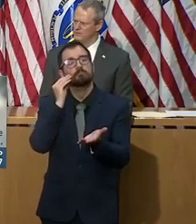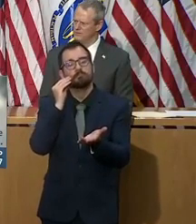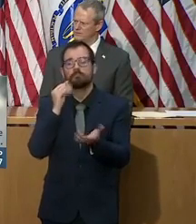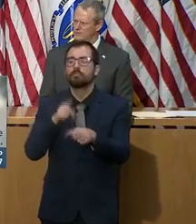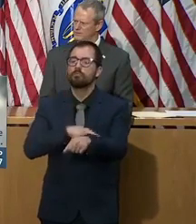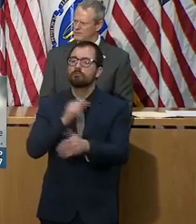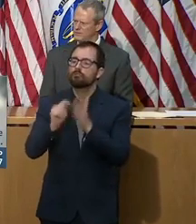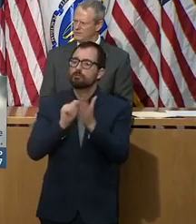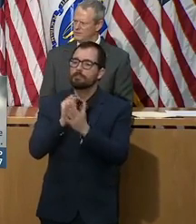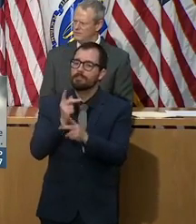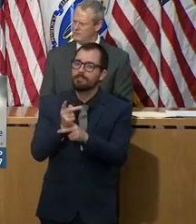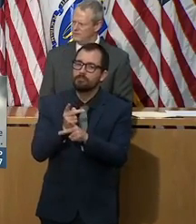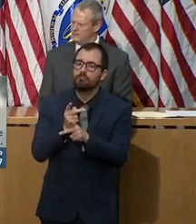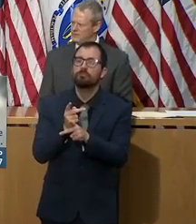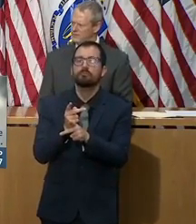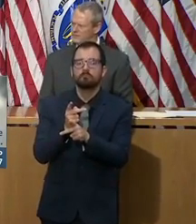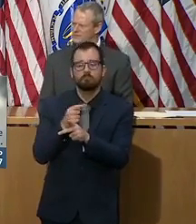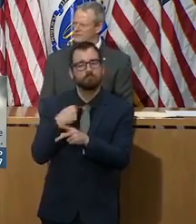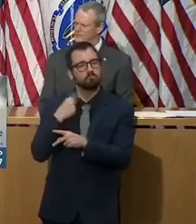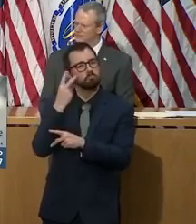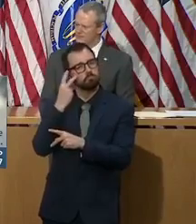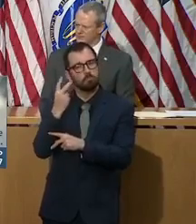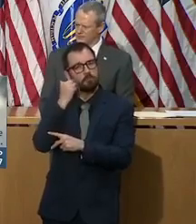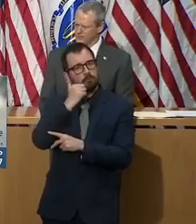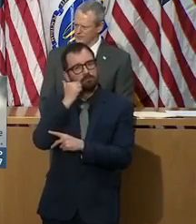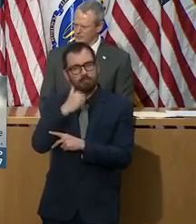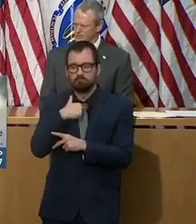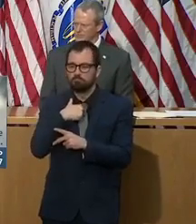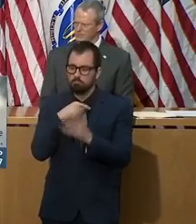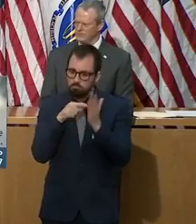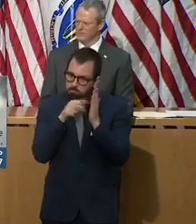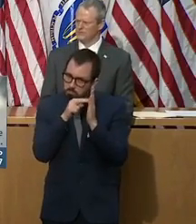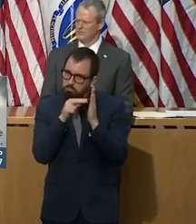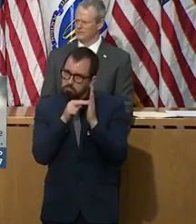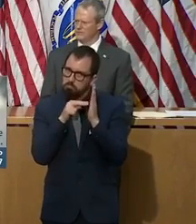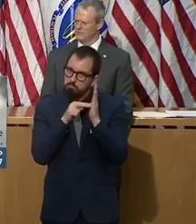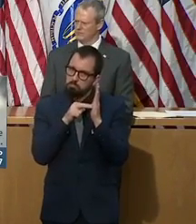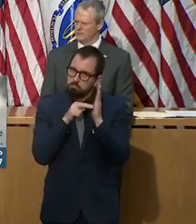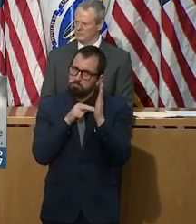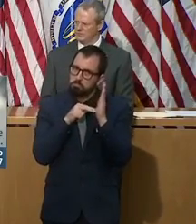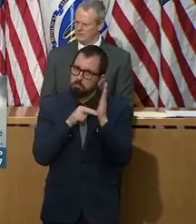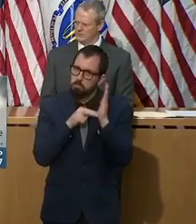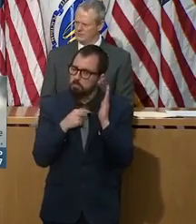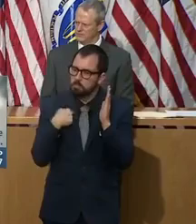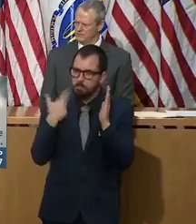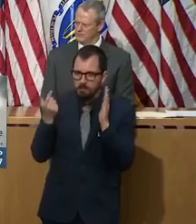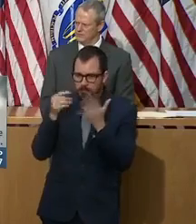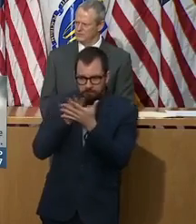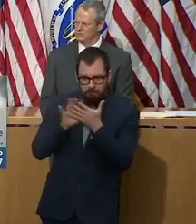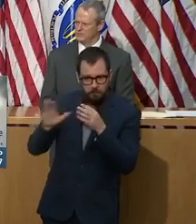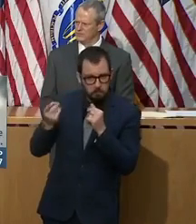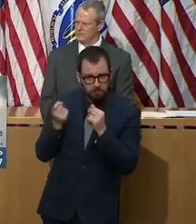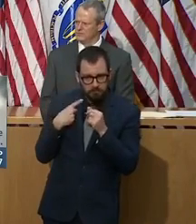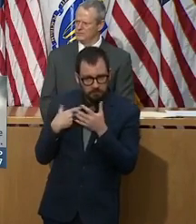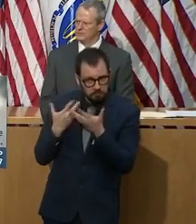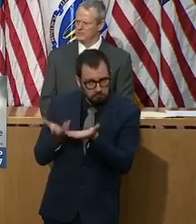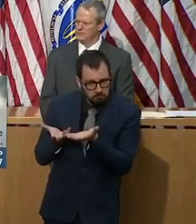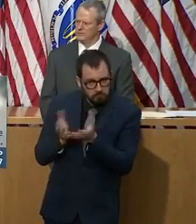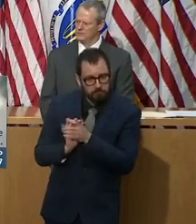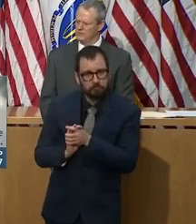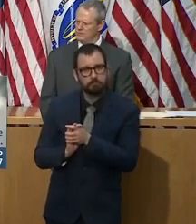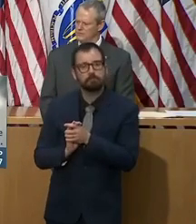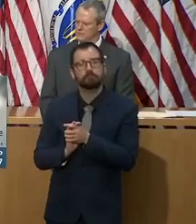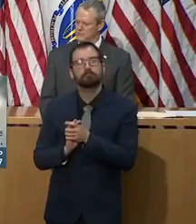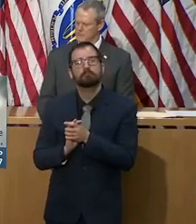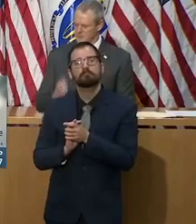the obstacles of trying to get everyone tested. yeah. So as we said, when we first started this out, when we first started testing the mobile